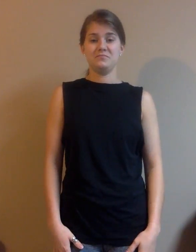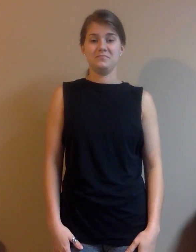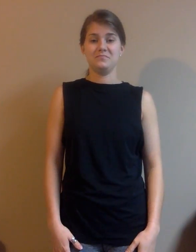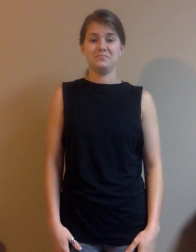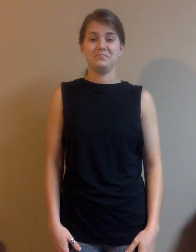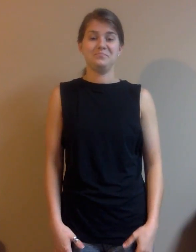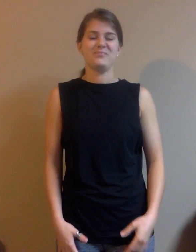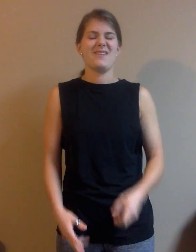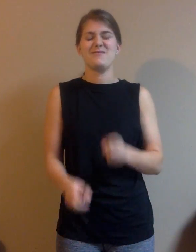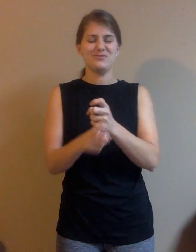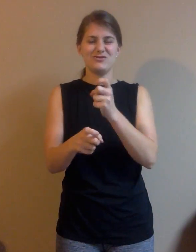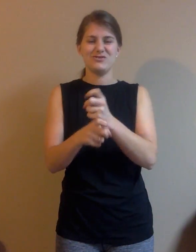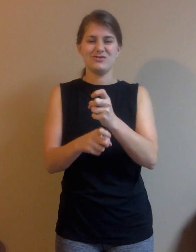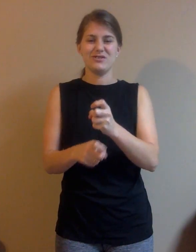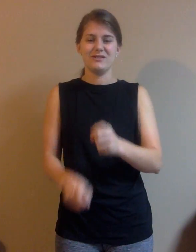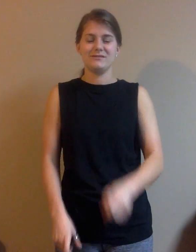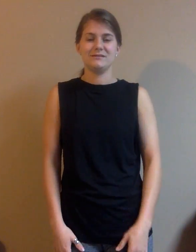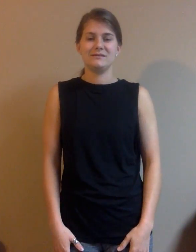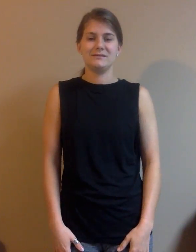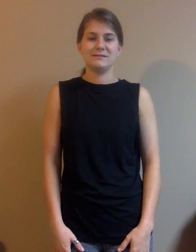So, 15 minutes left.